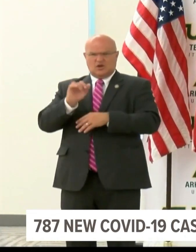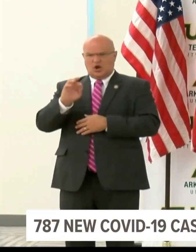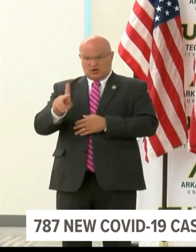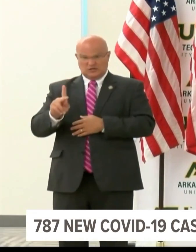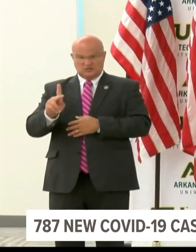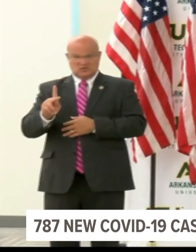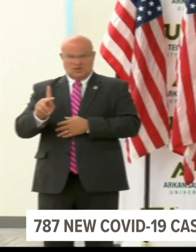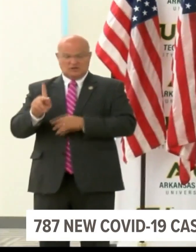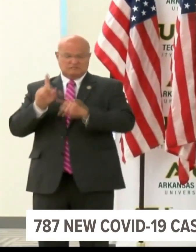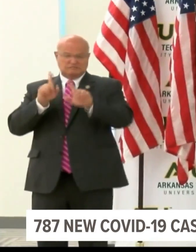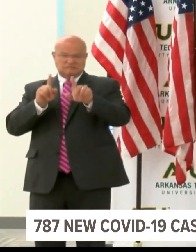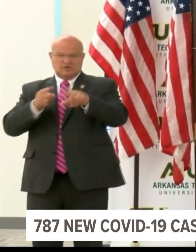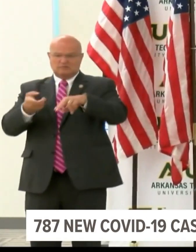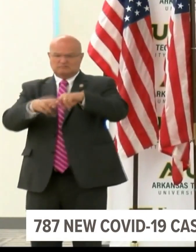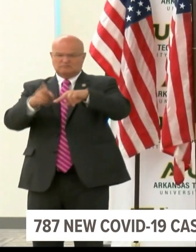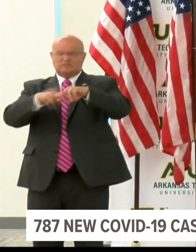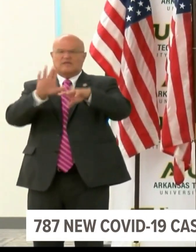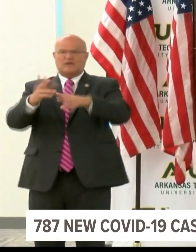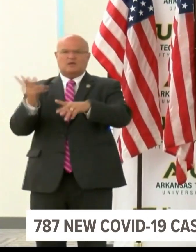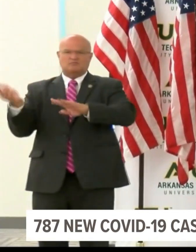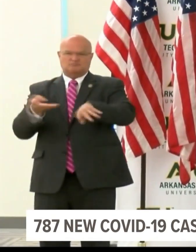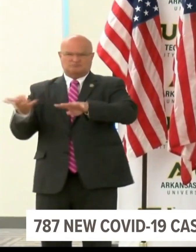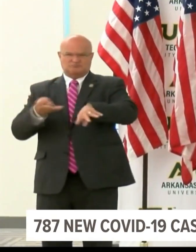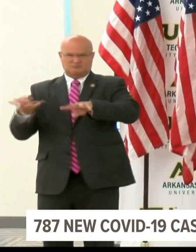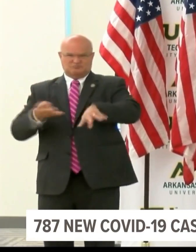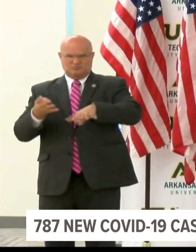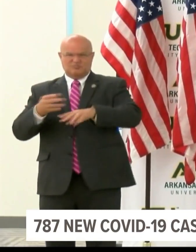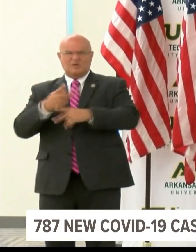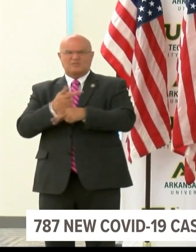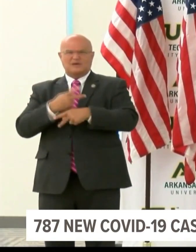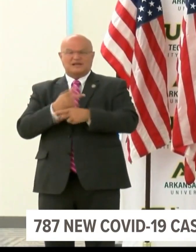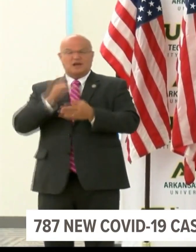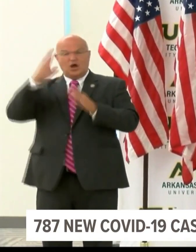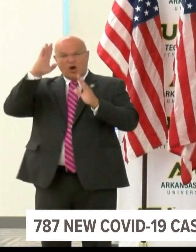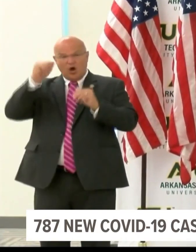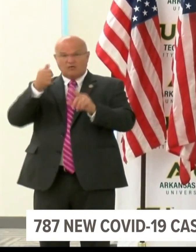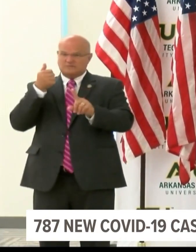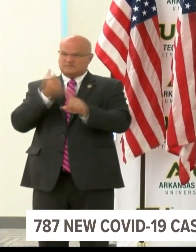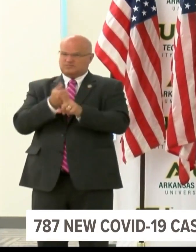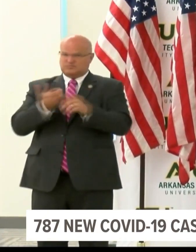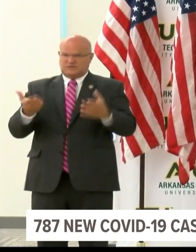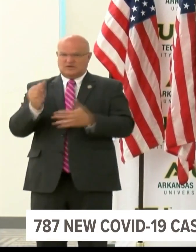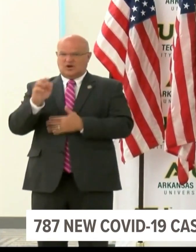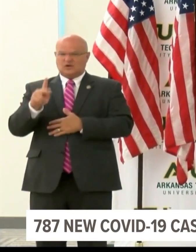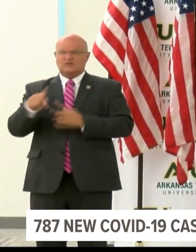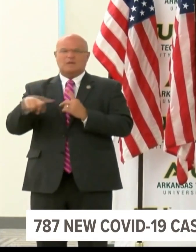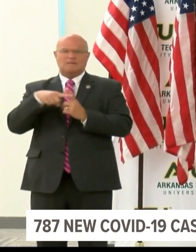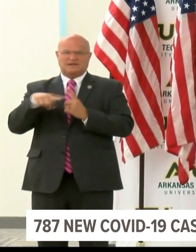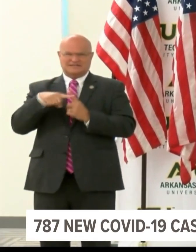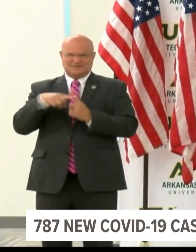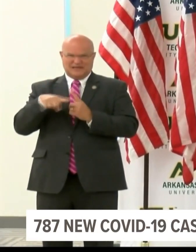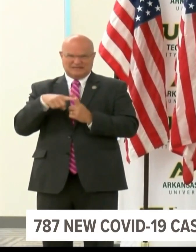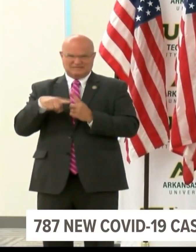be increasing their production. So hopefully that will impact us here in Arkansas in a positive way.